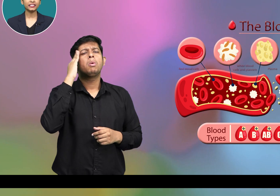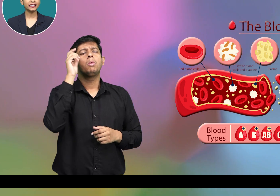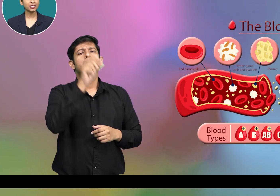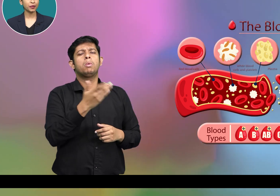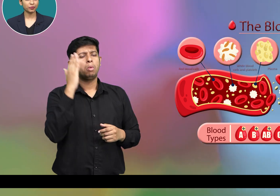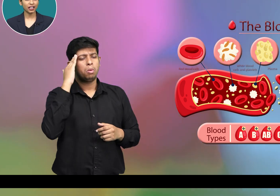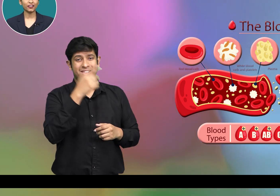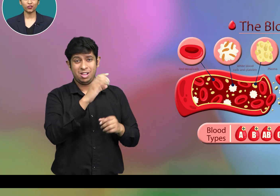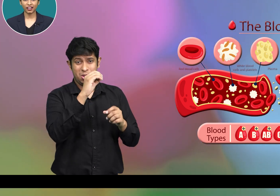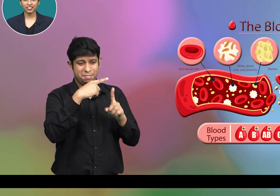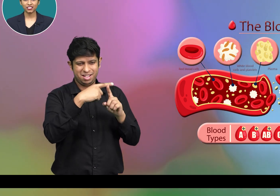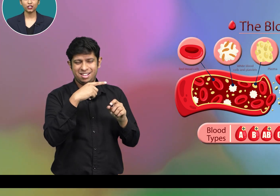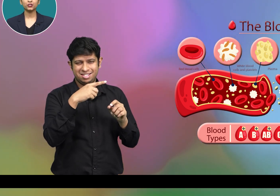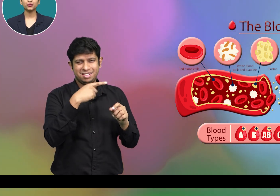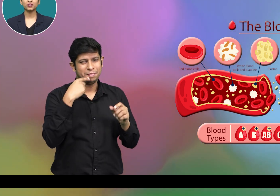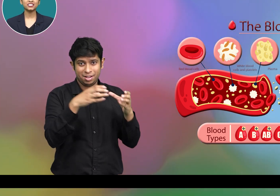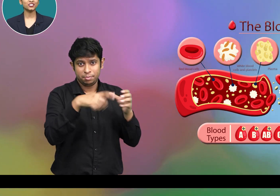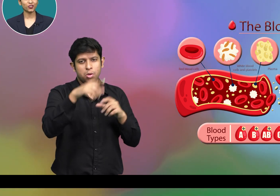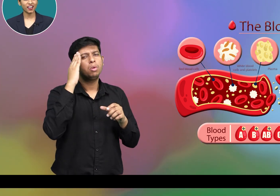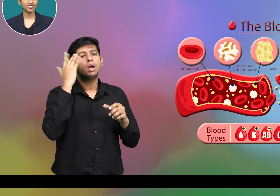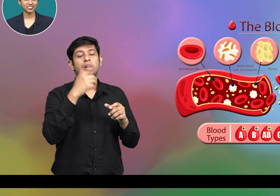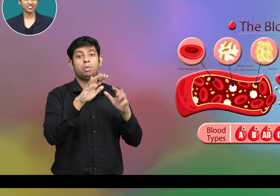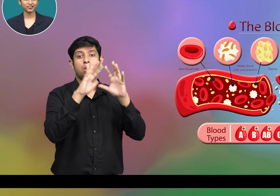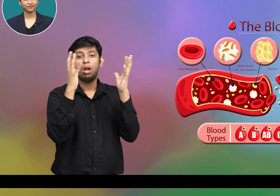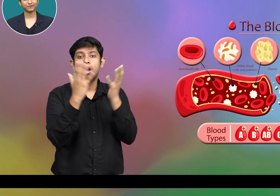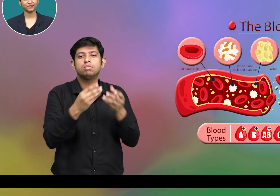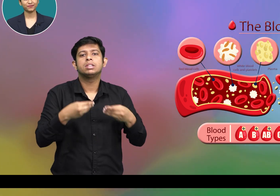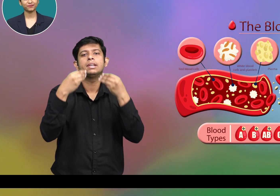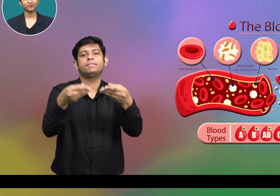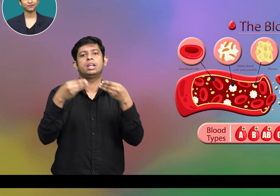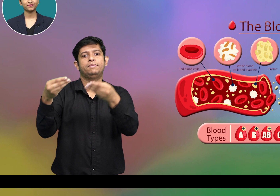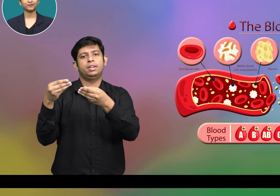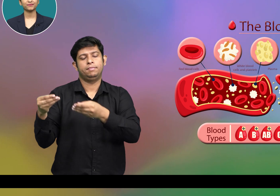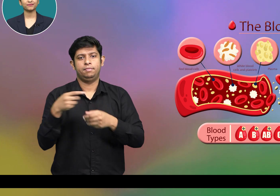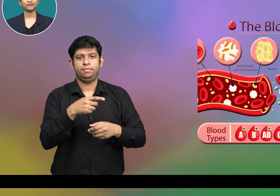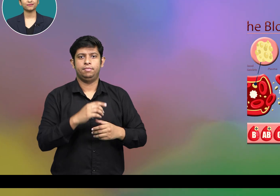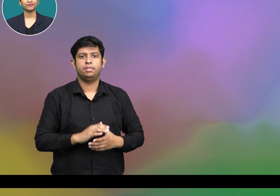So, these people are known as universal donors.